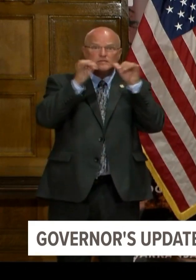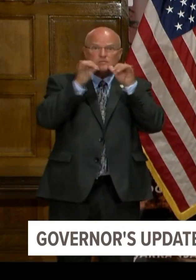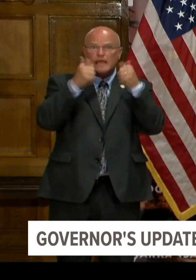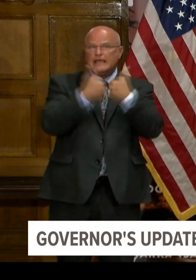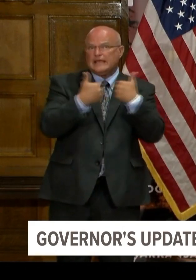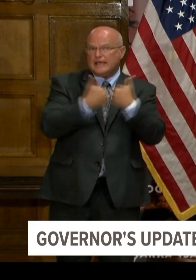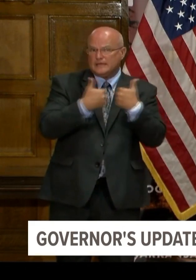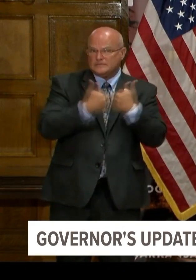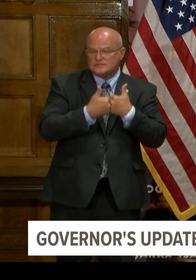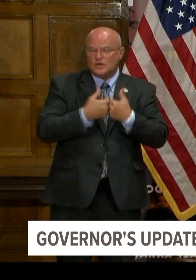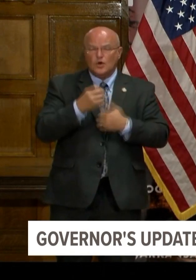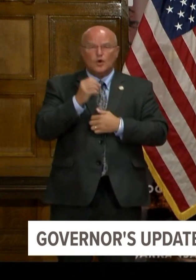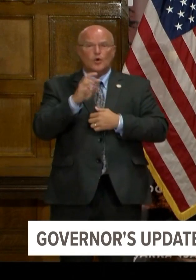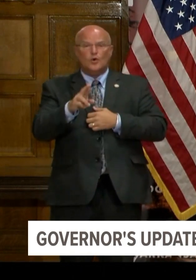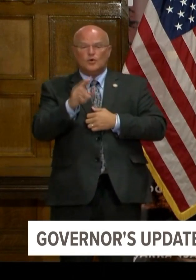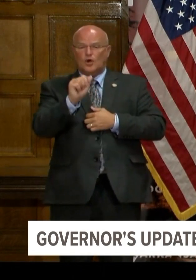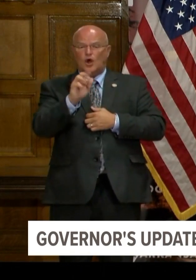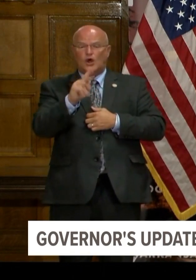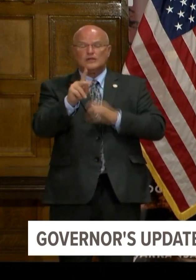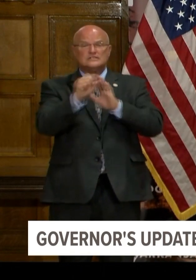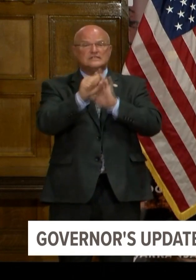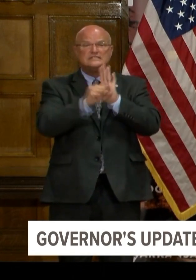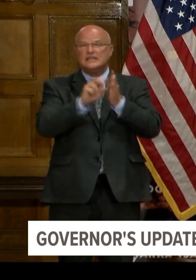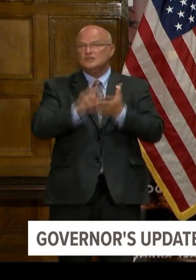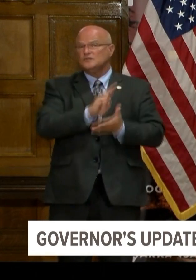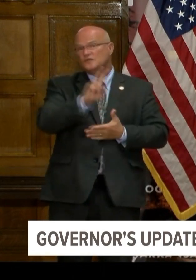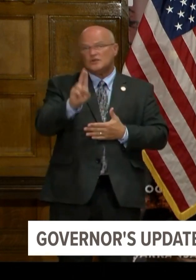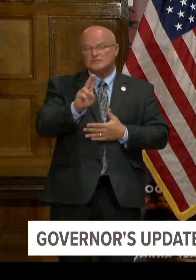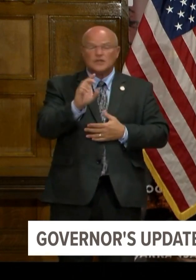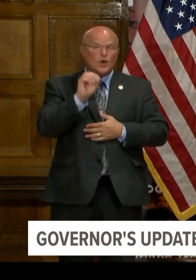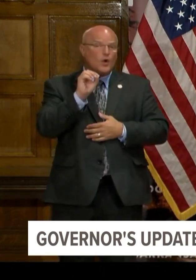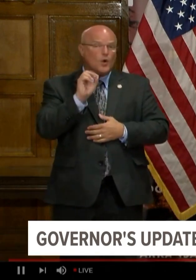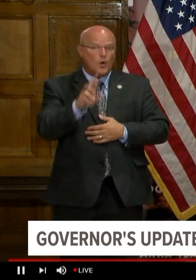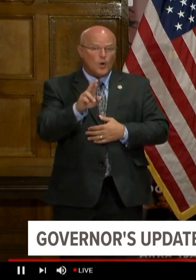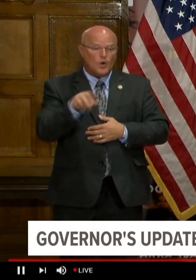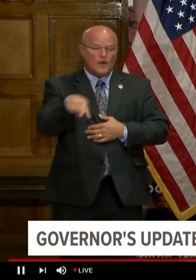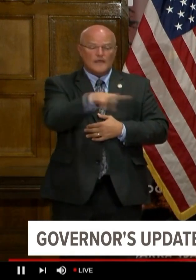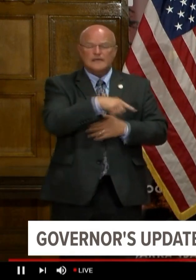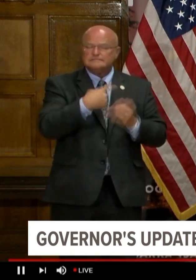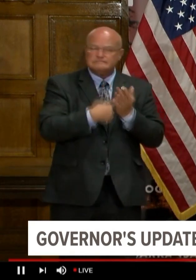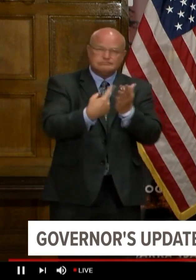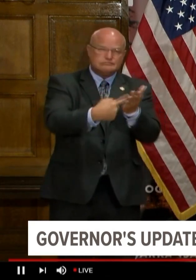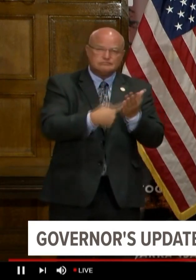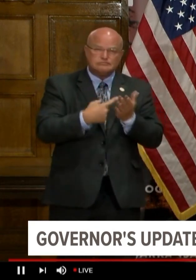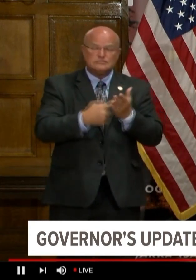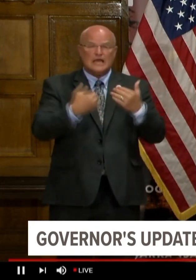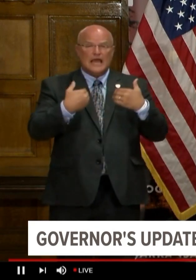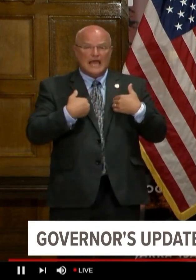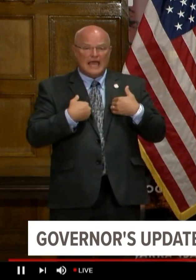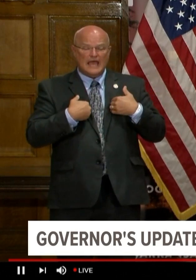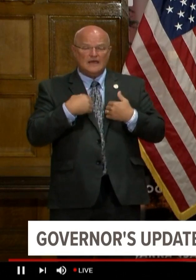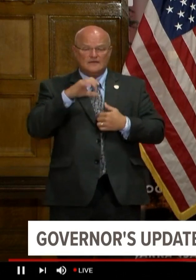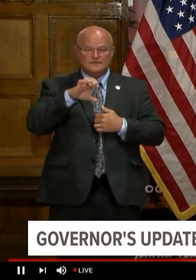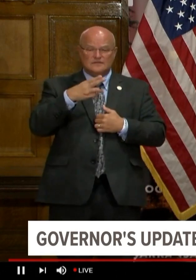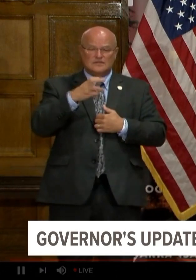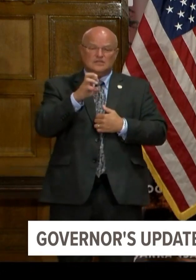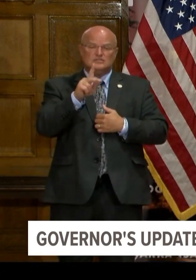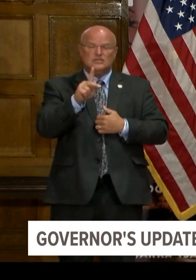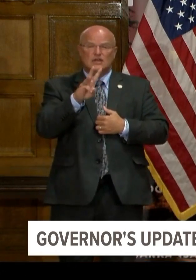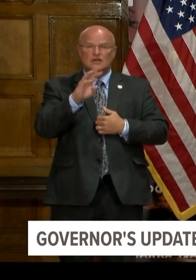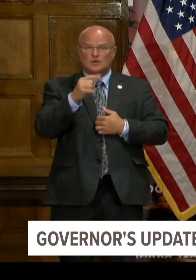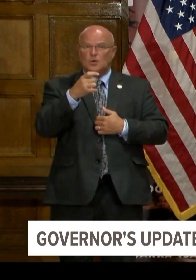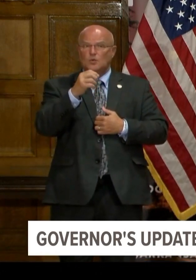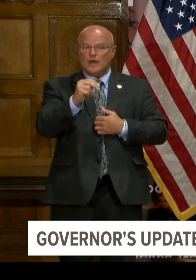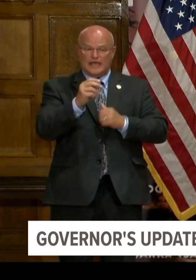Stadium or Arkansas State University. Or they would be debating whether we should have the chuck wagon races in